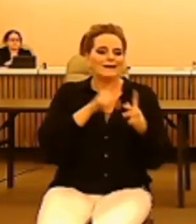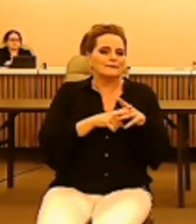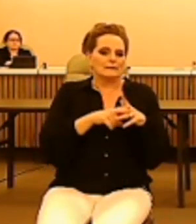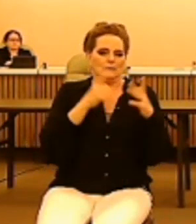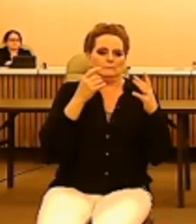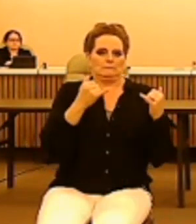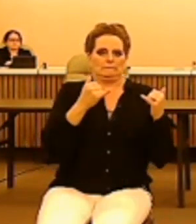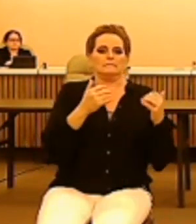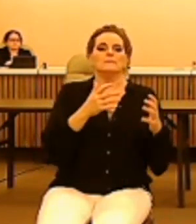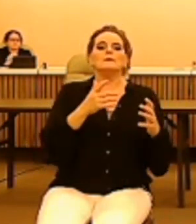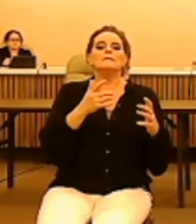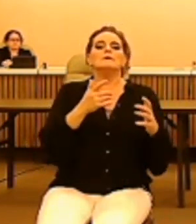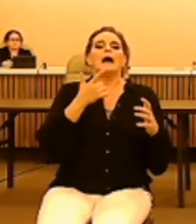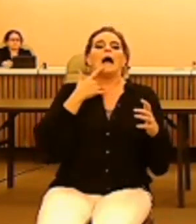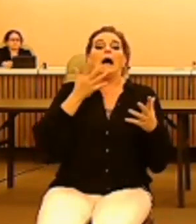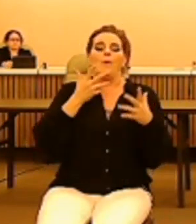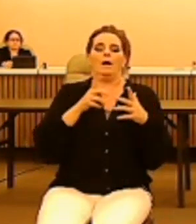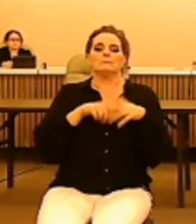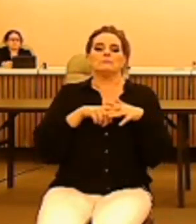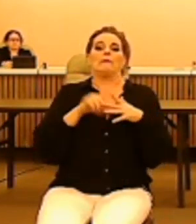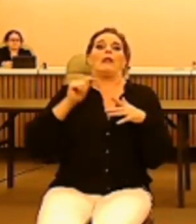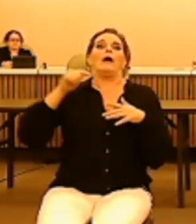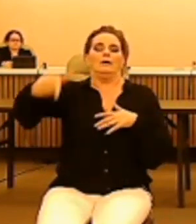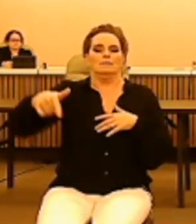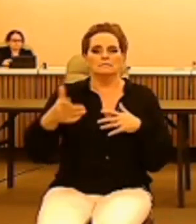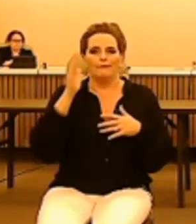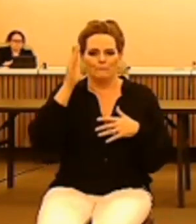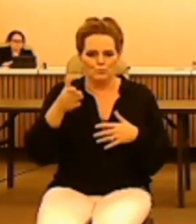I want it to kick in sometime in the future.